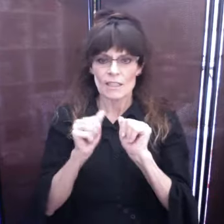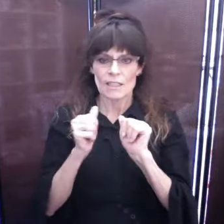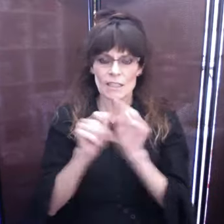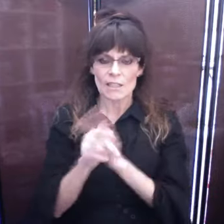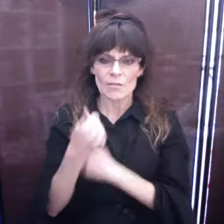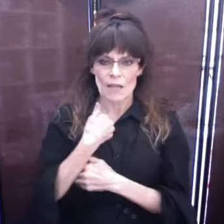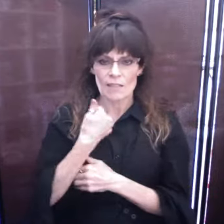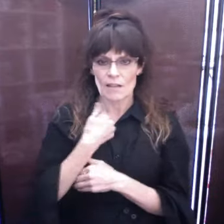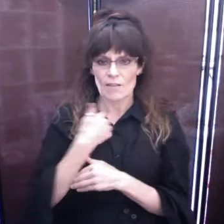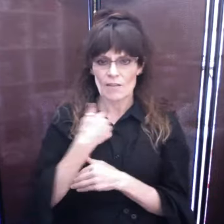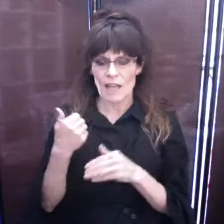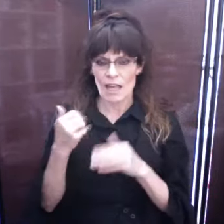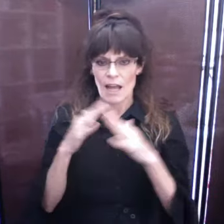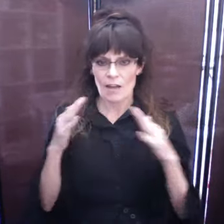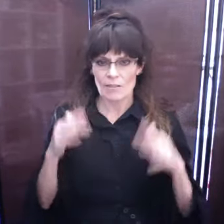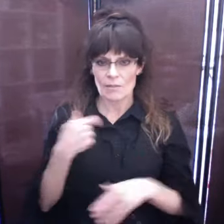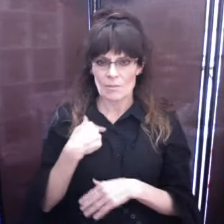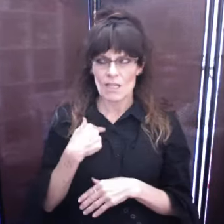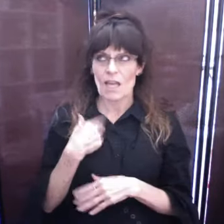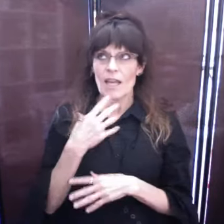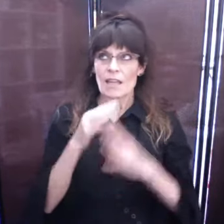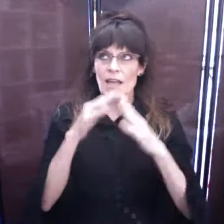just me in that house had a moment. It was like the house said,